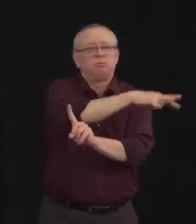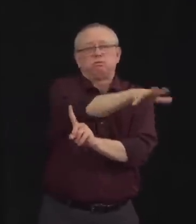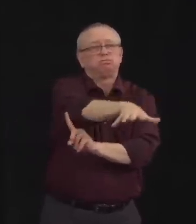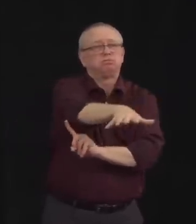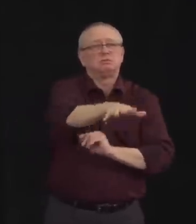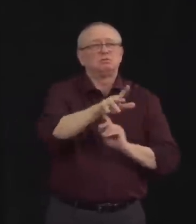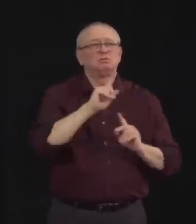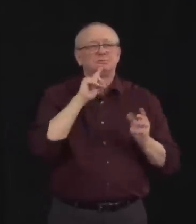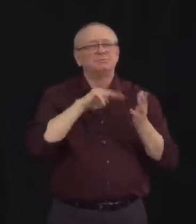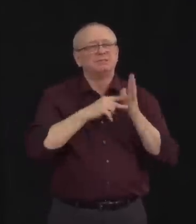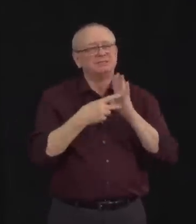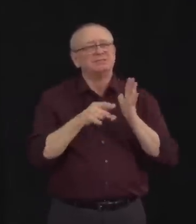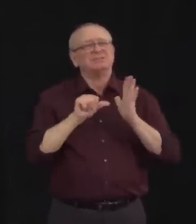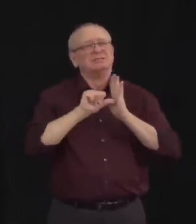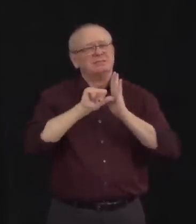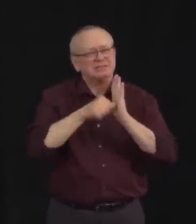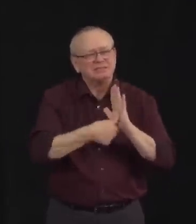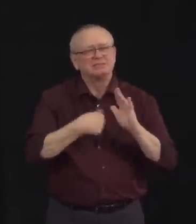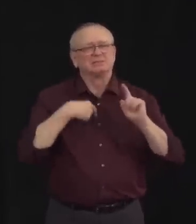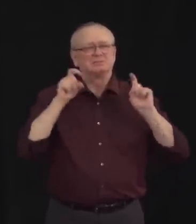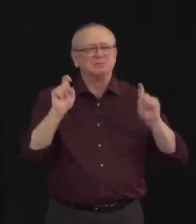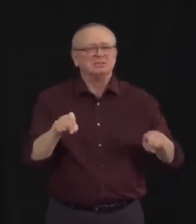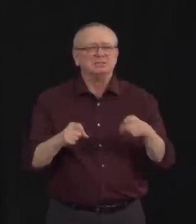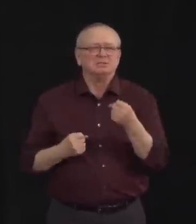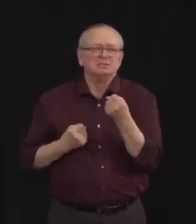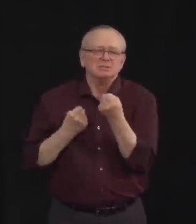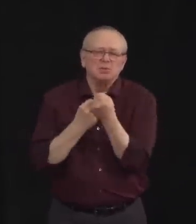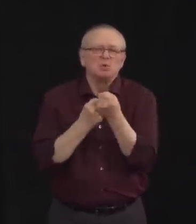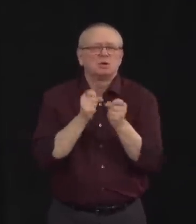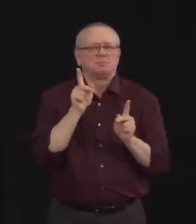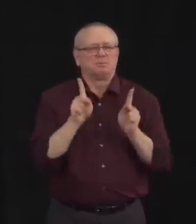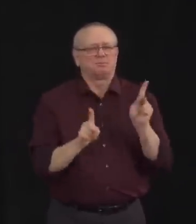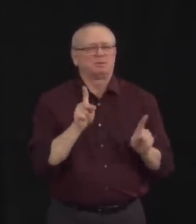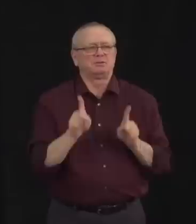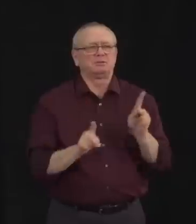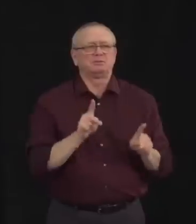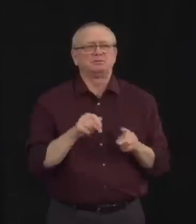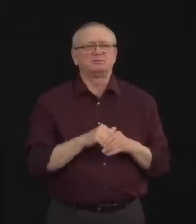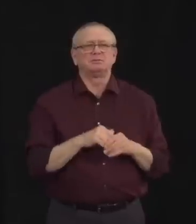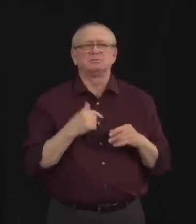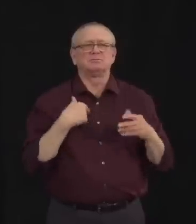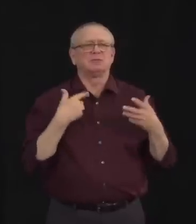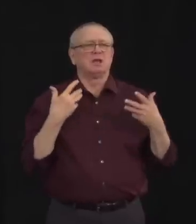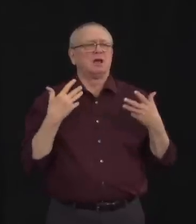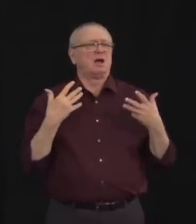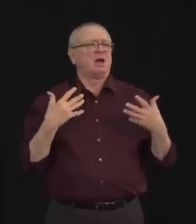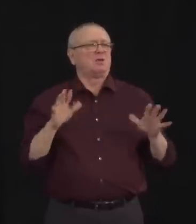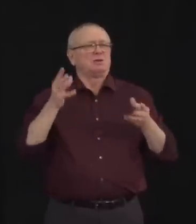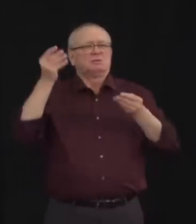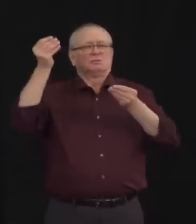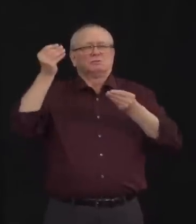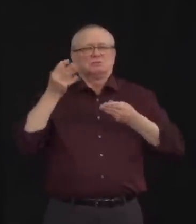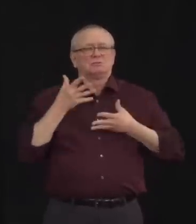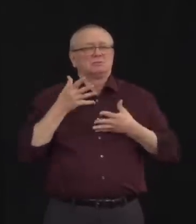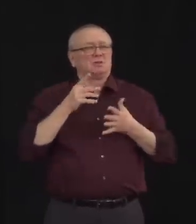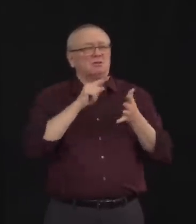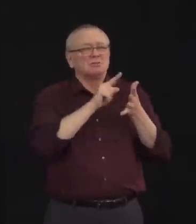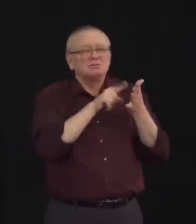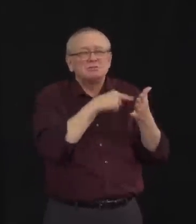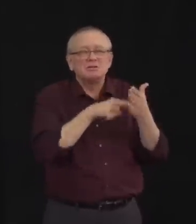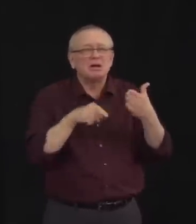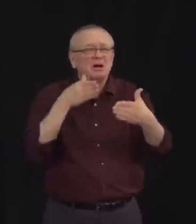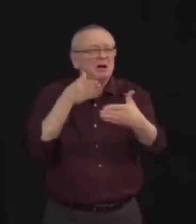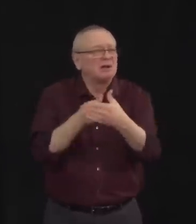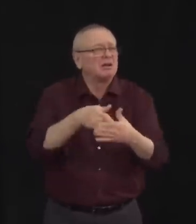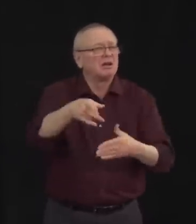impacted. I have heard stories of discrimination against newcomer families, with assumptions being made that any workers at Cargill